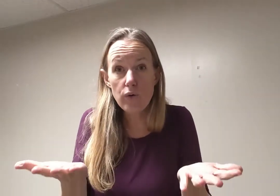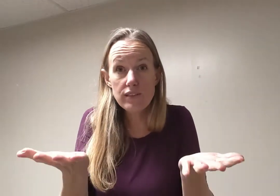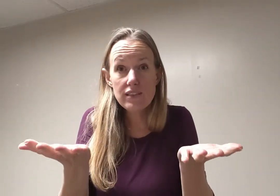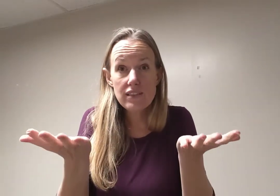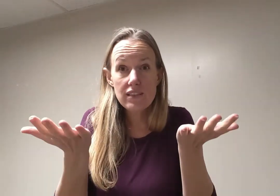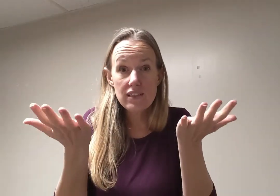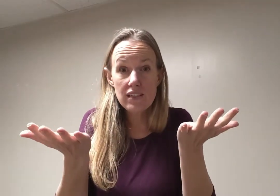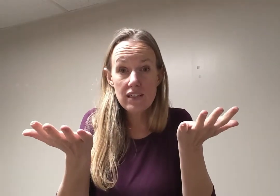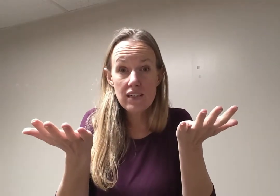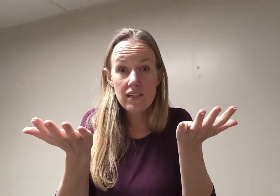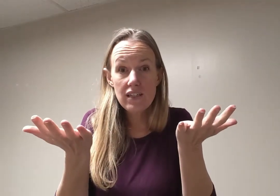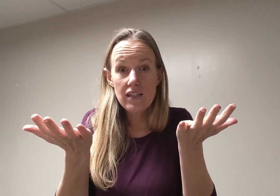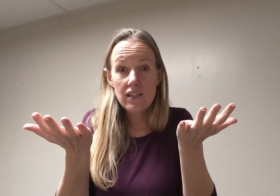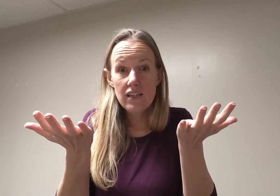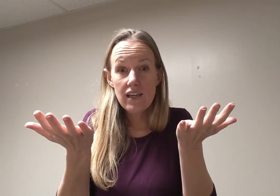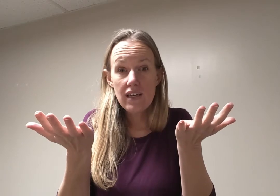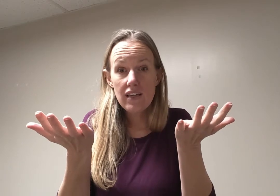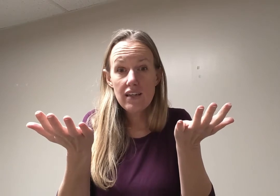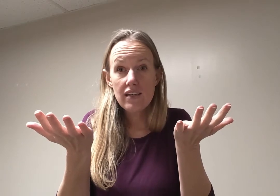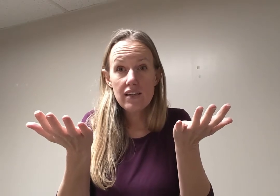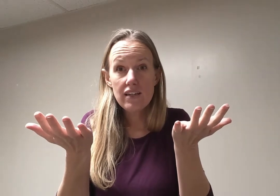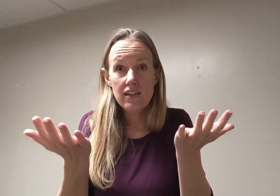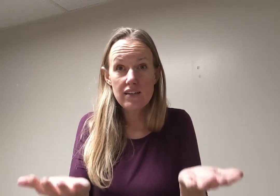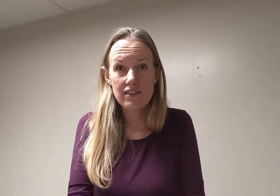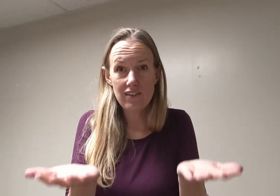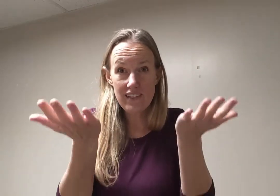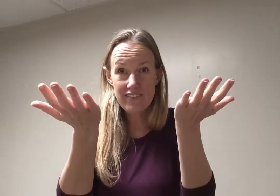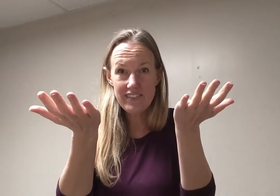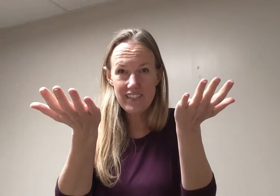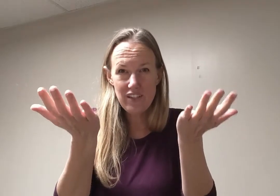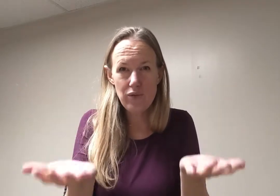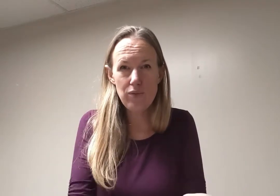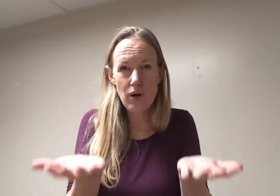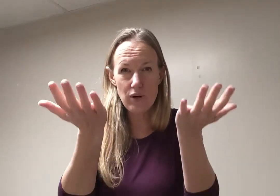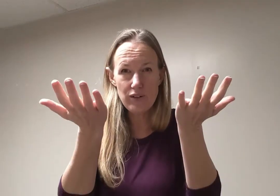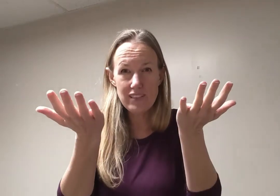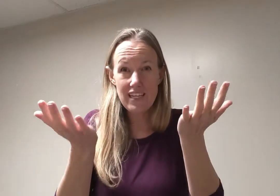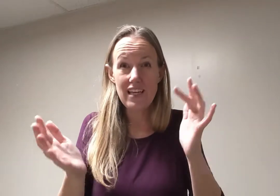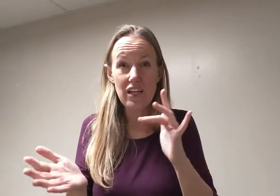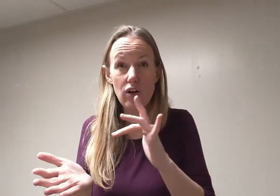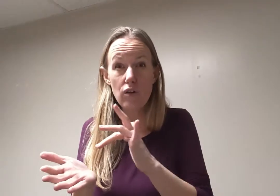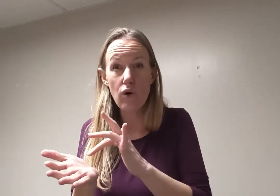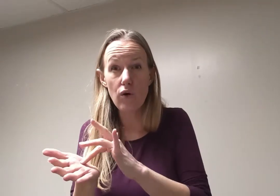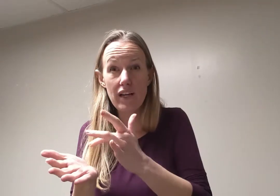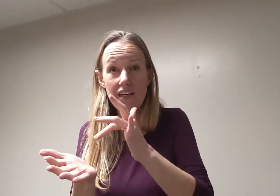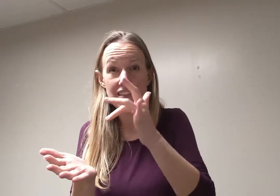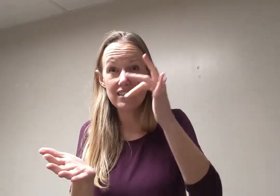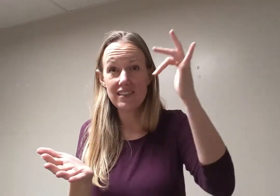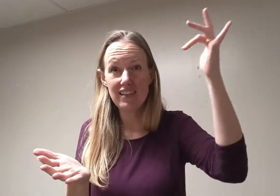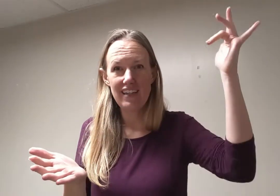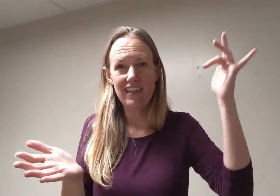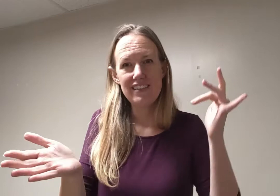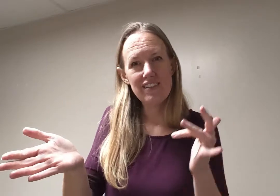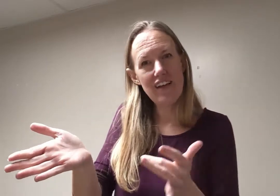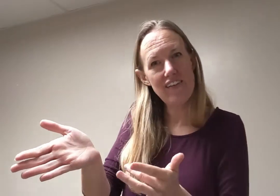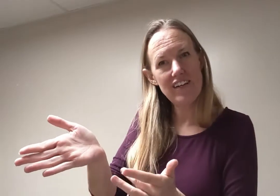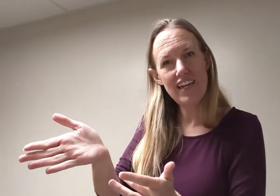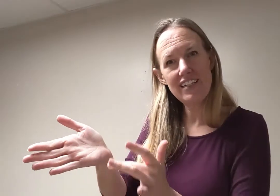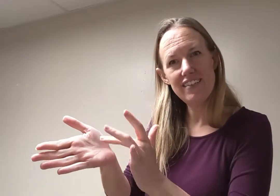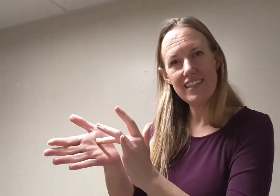rose. Okay? So lift, you rose, and then in glorious. So you have your hand out like